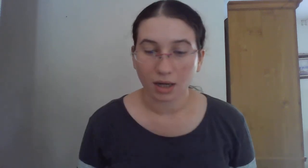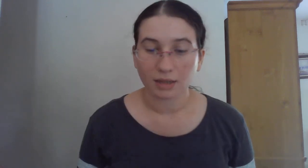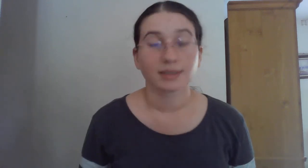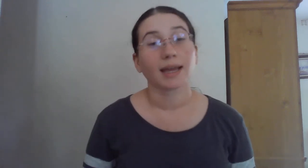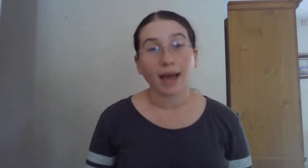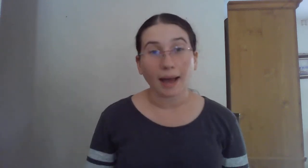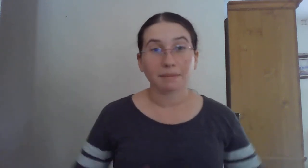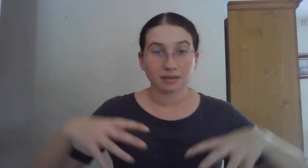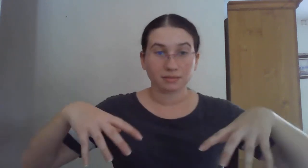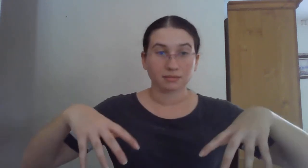take up.